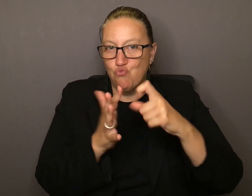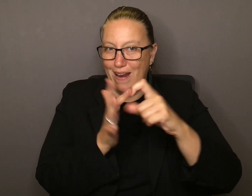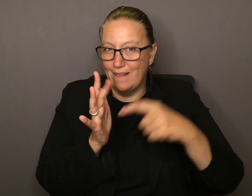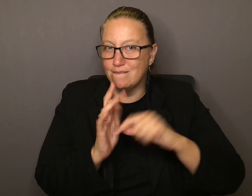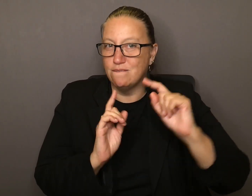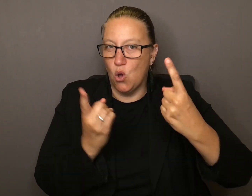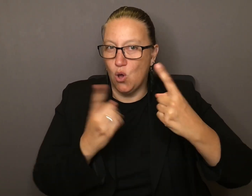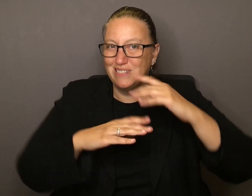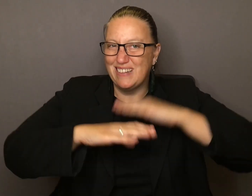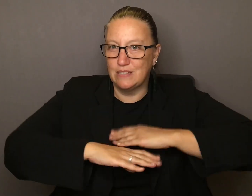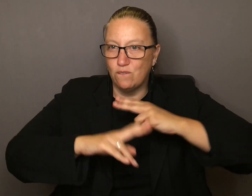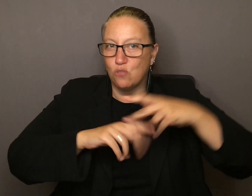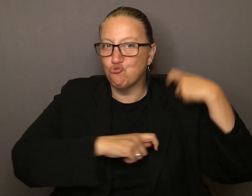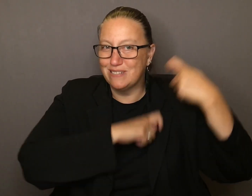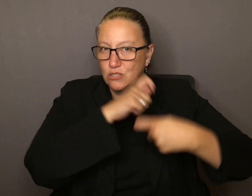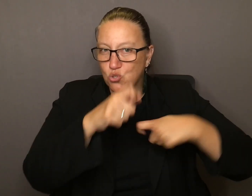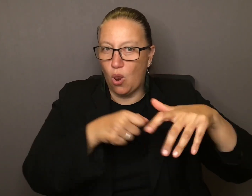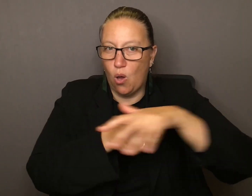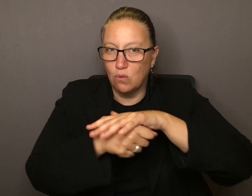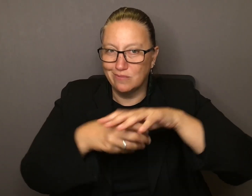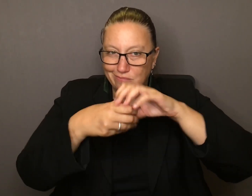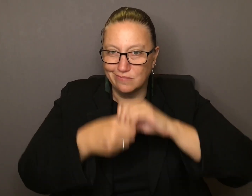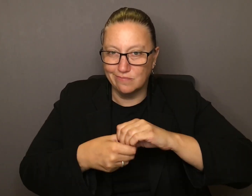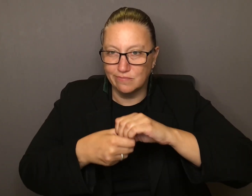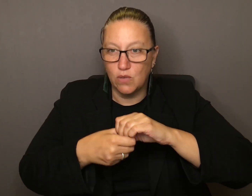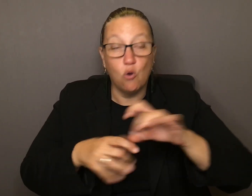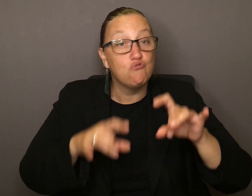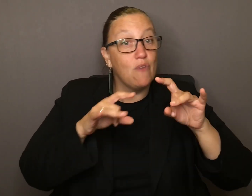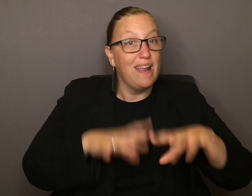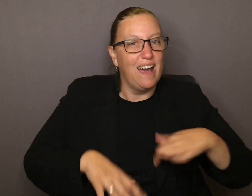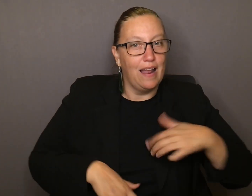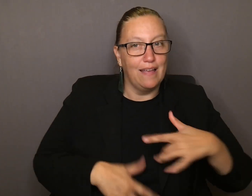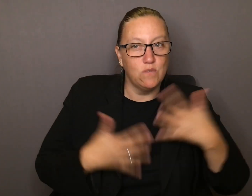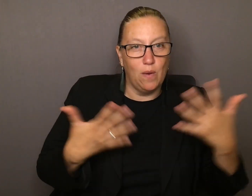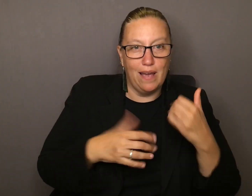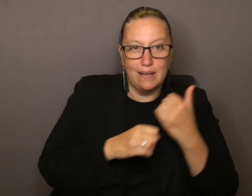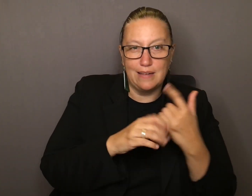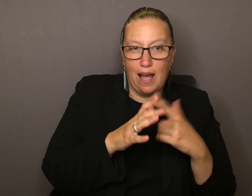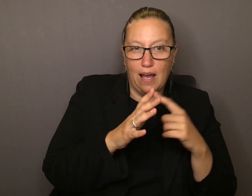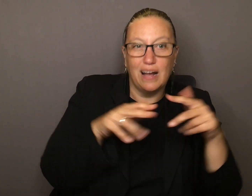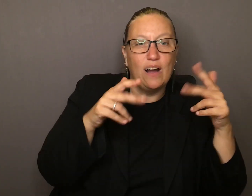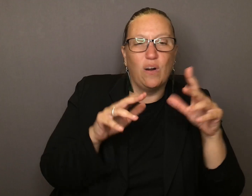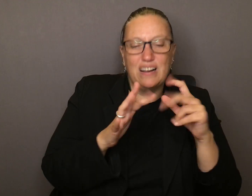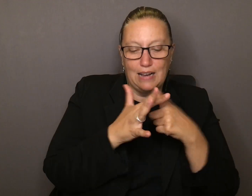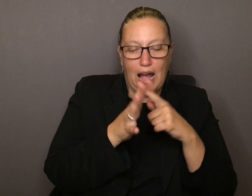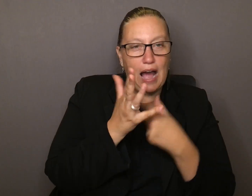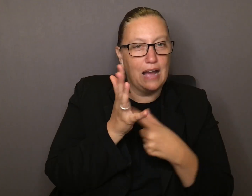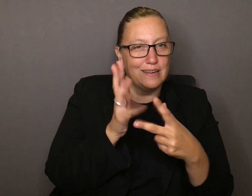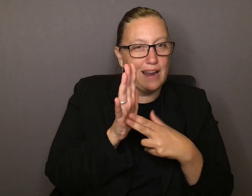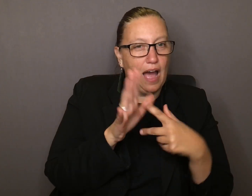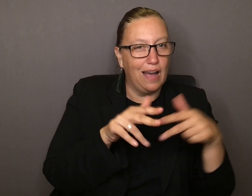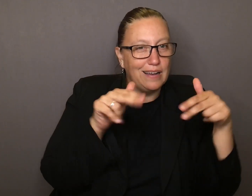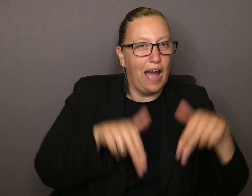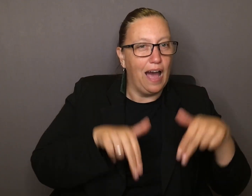In Australia, I live between Kaurna land and Wurundjeri country, and I recognise the enduring knowledge, strength